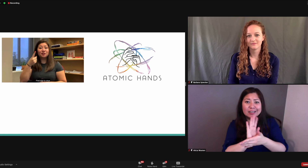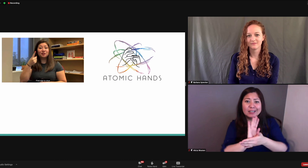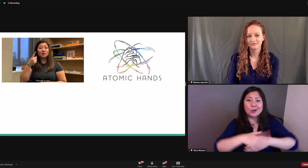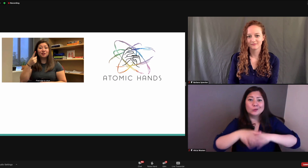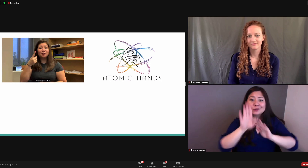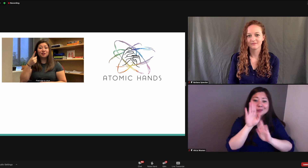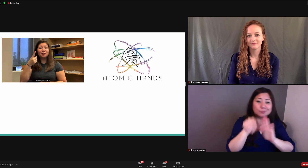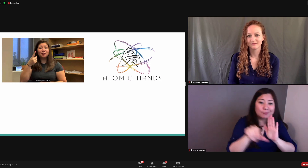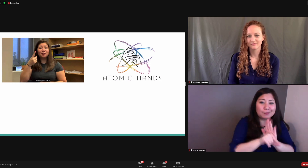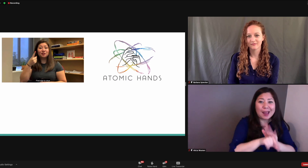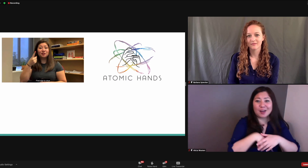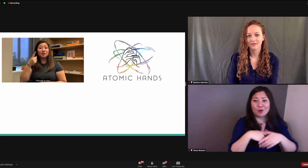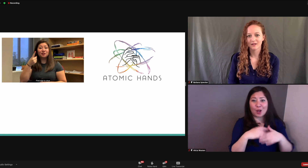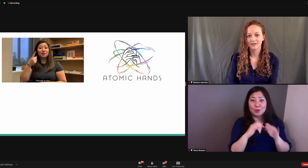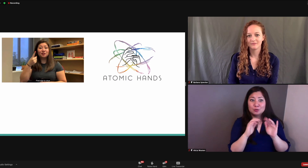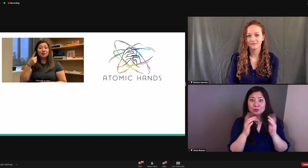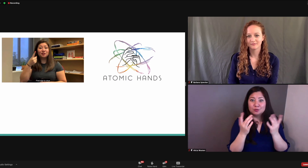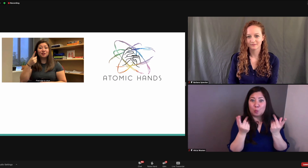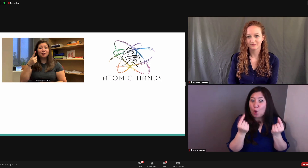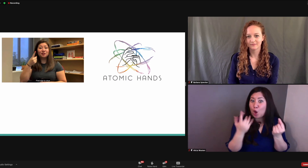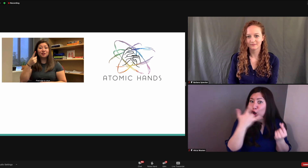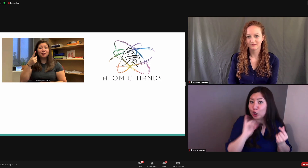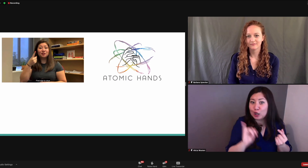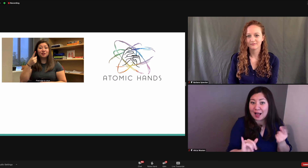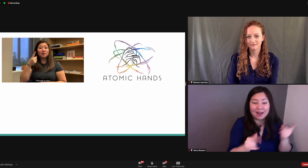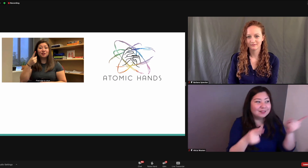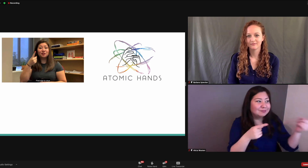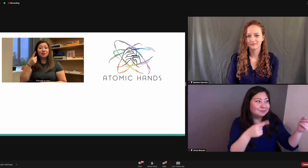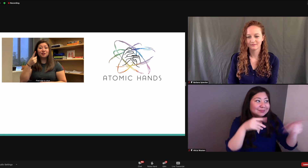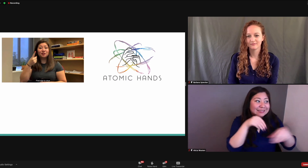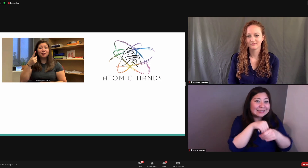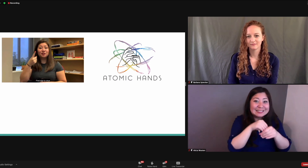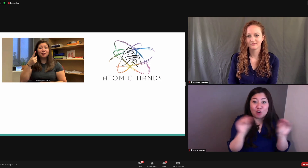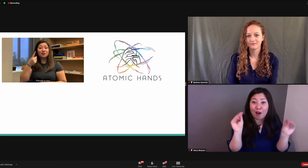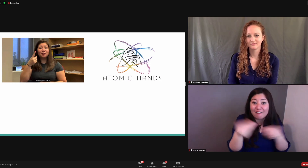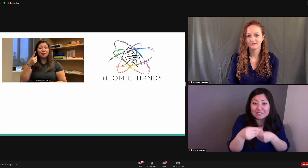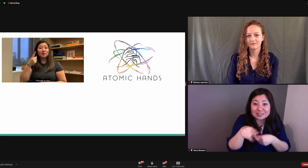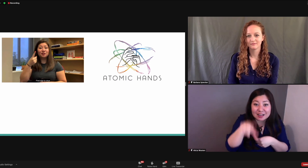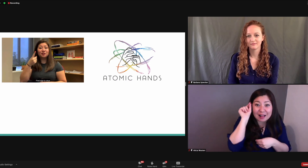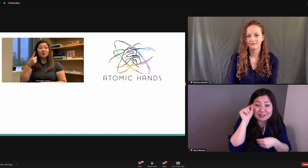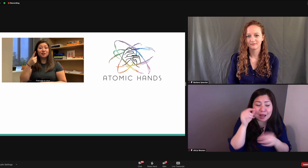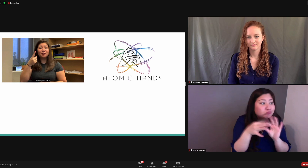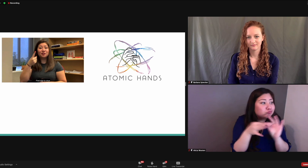ASL, just fun facts about STEM topics.